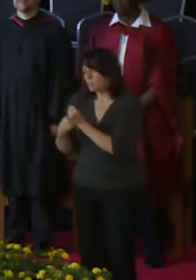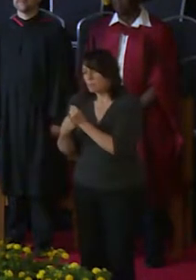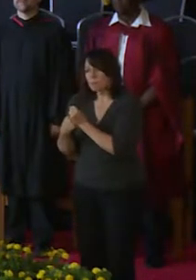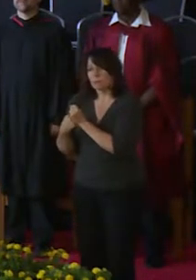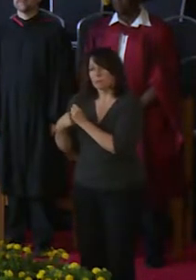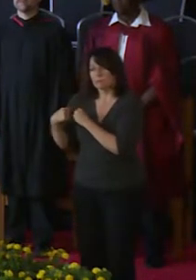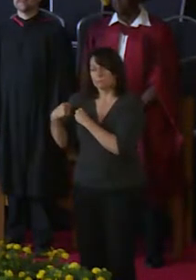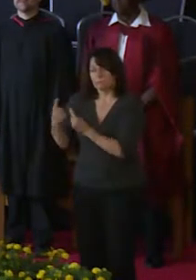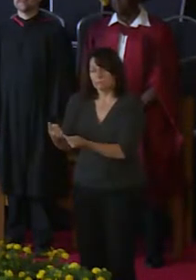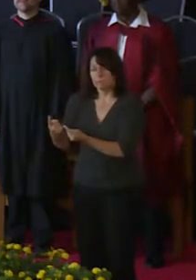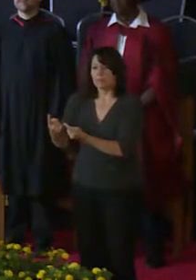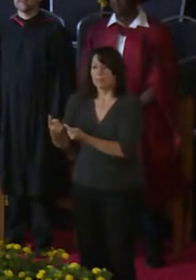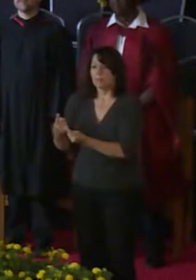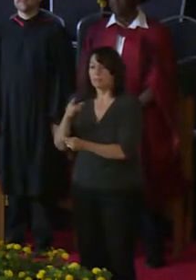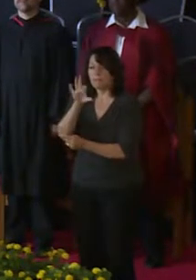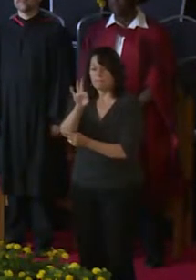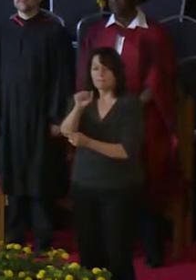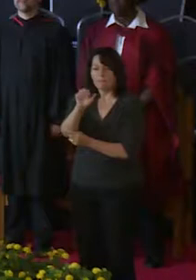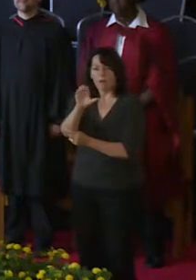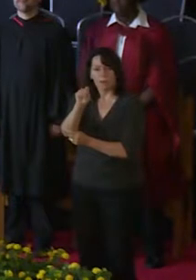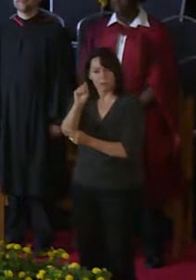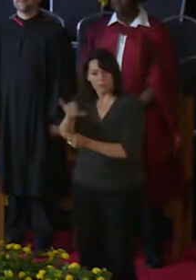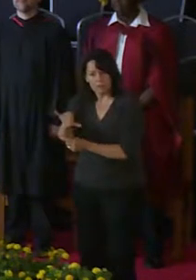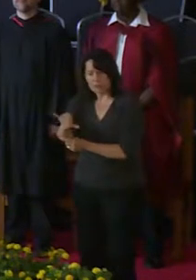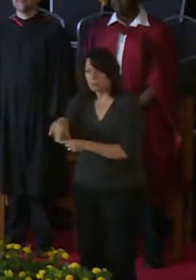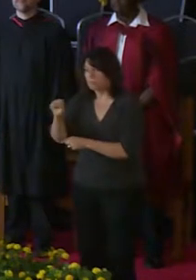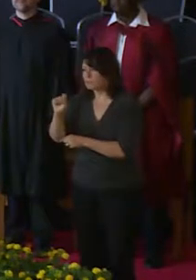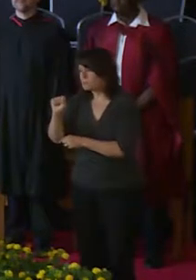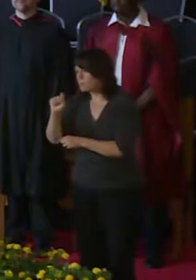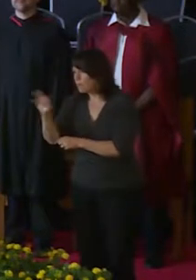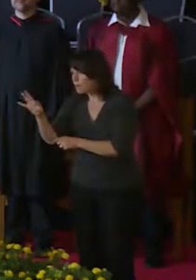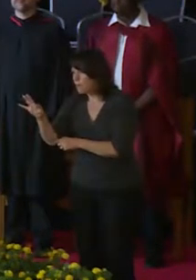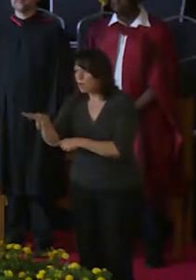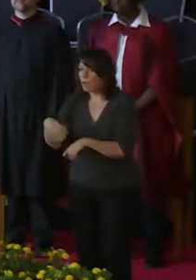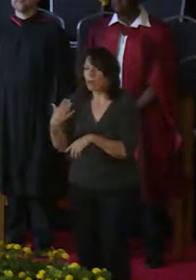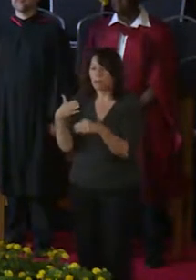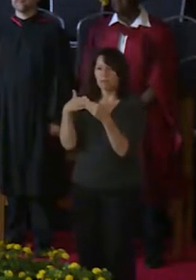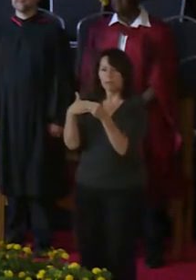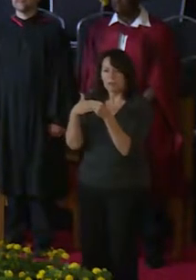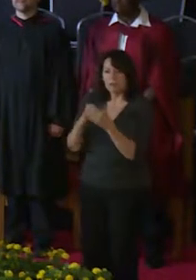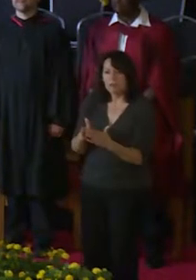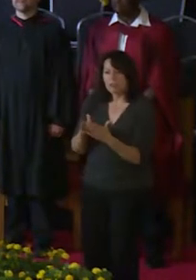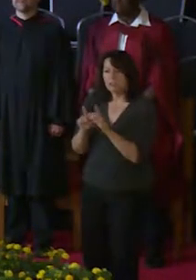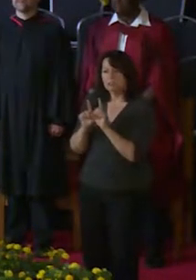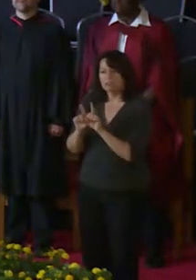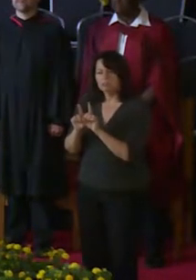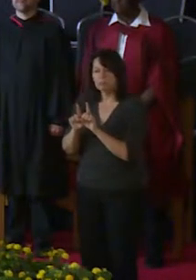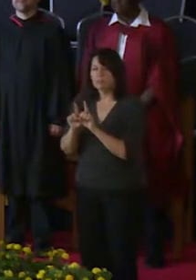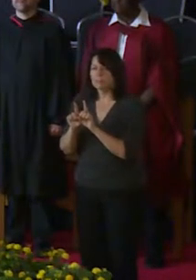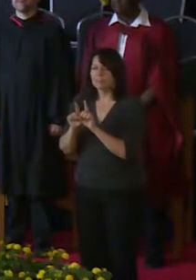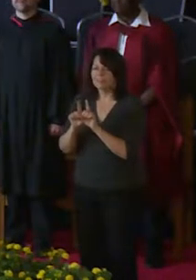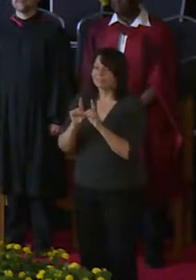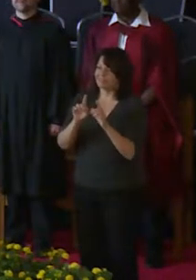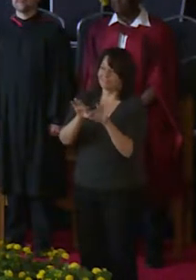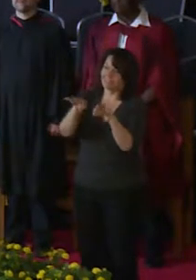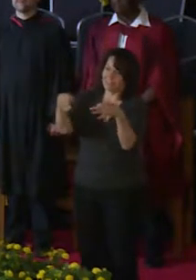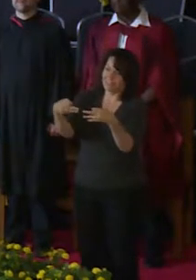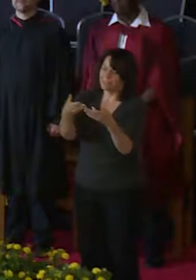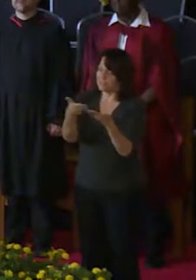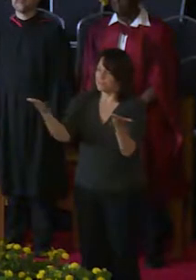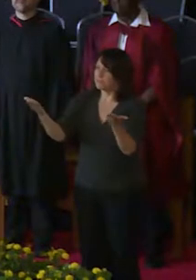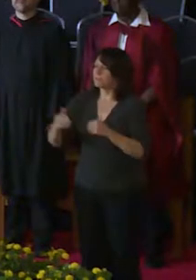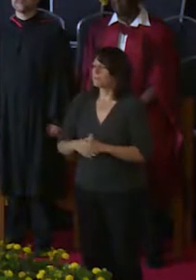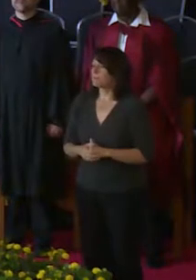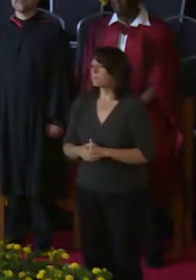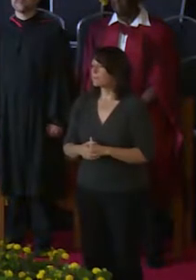us. Faculty, staff, mentors, and of course, families. For we